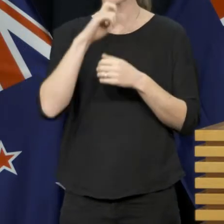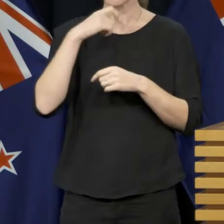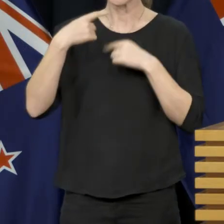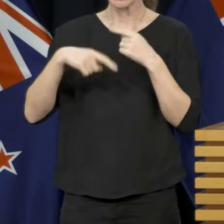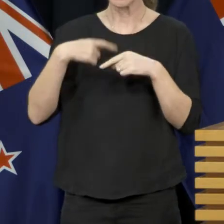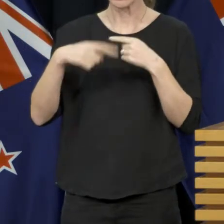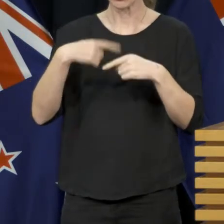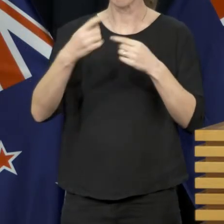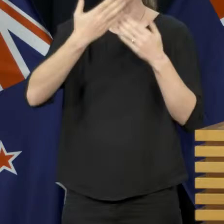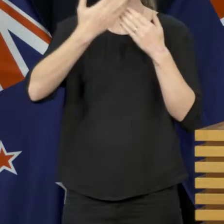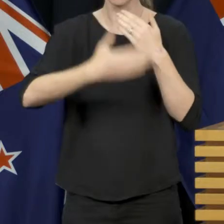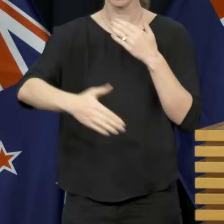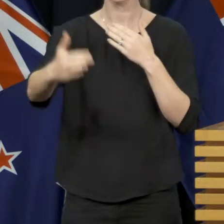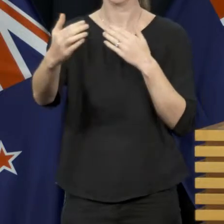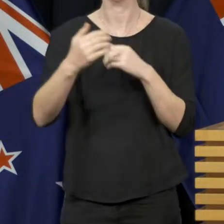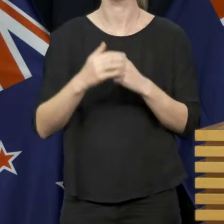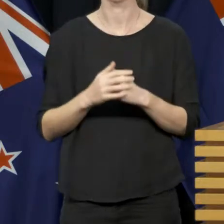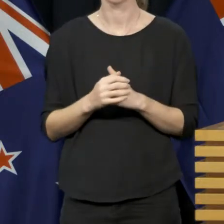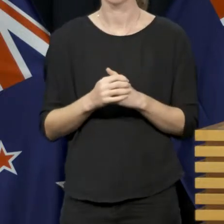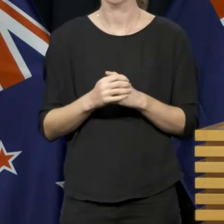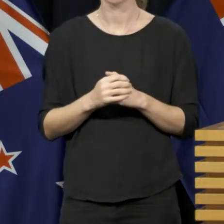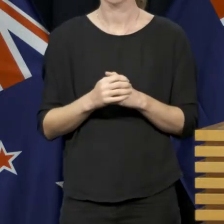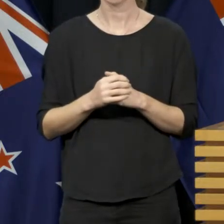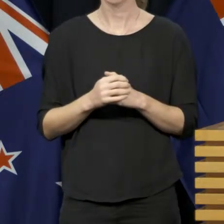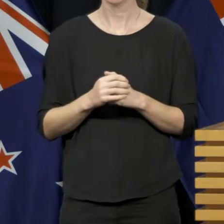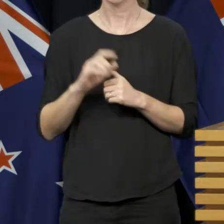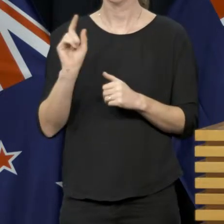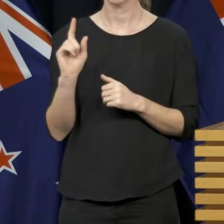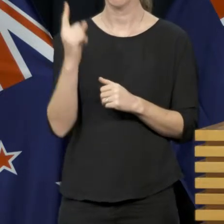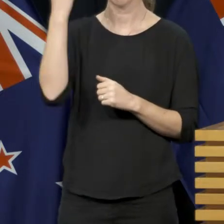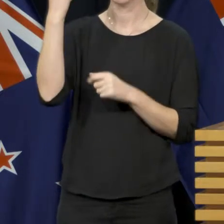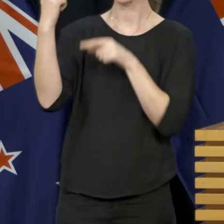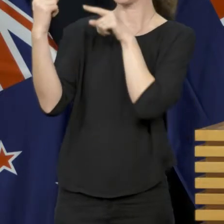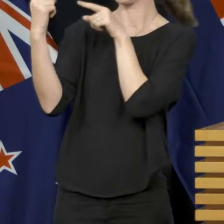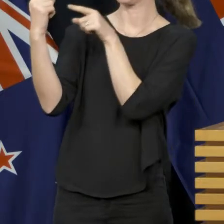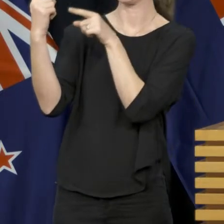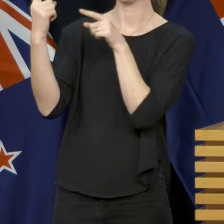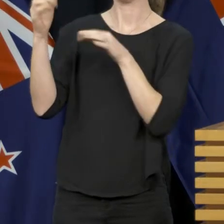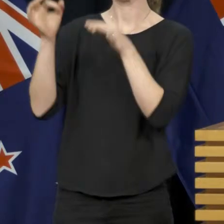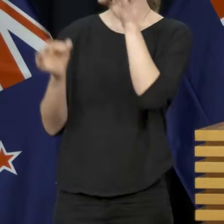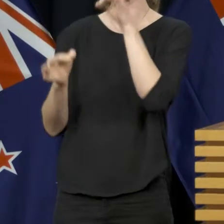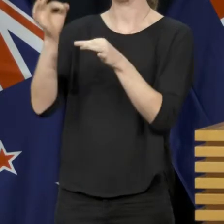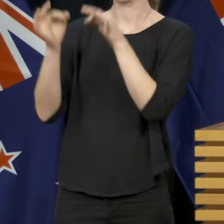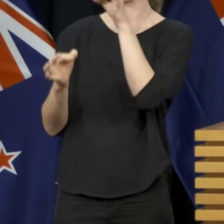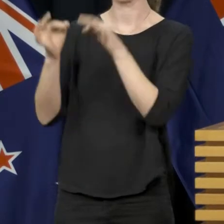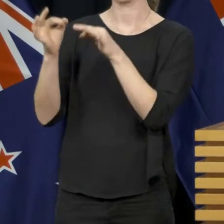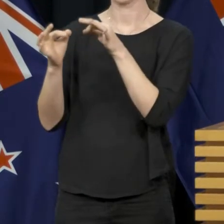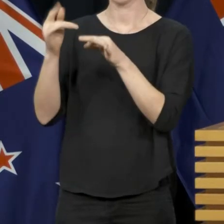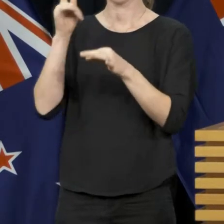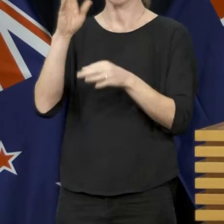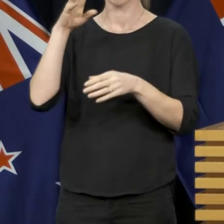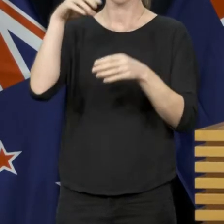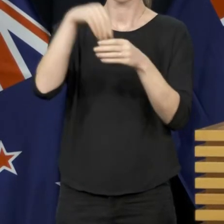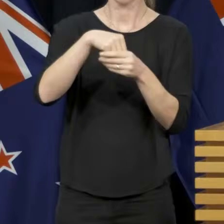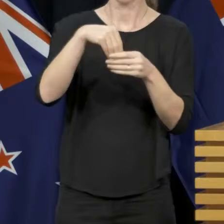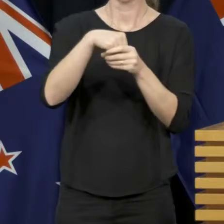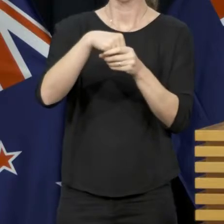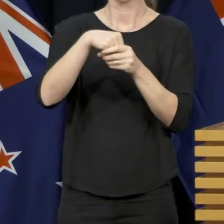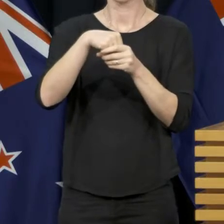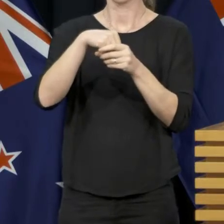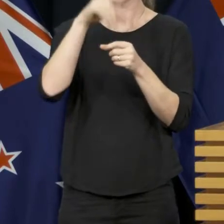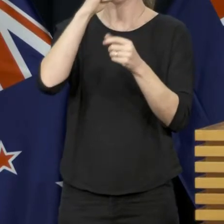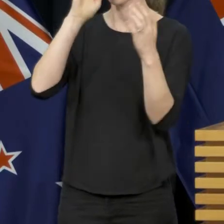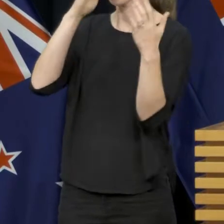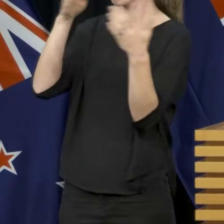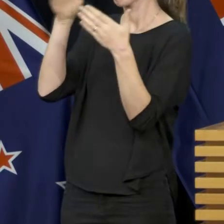continue for a long time to come. The view that the Minister reached was that his presence in the role was becoming a distraction to what will need to be